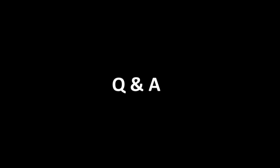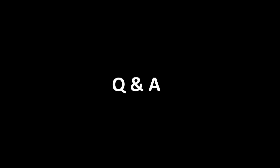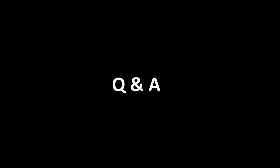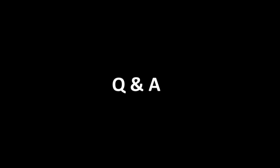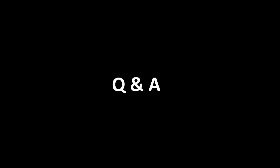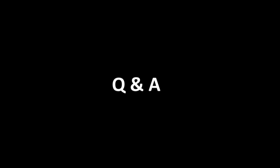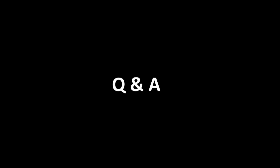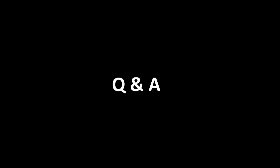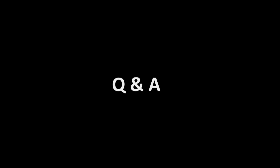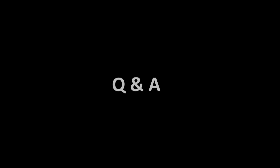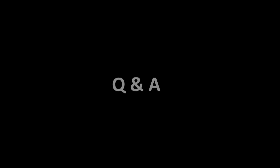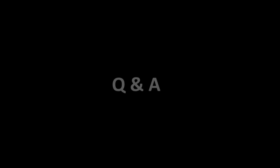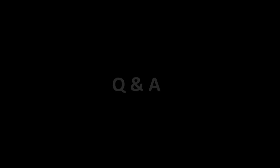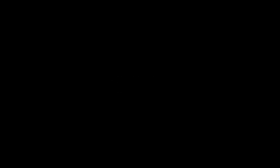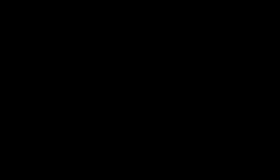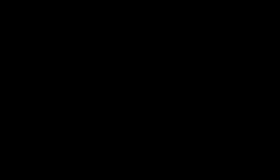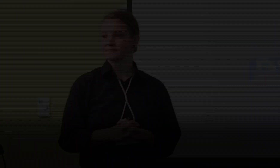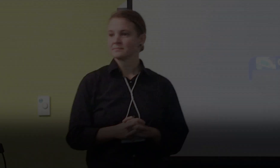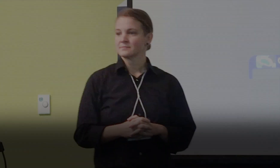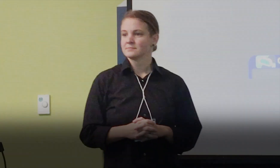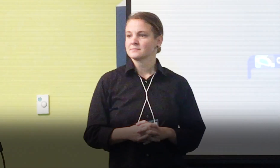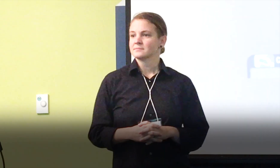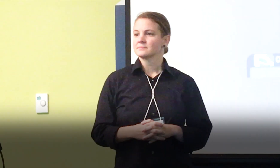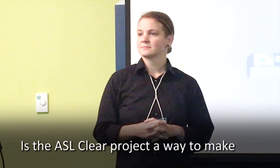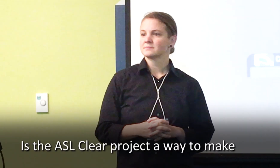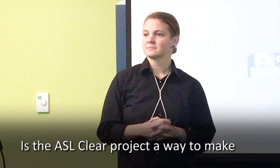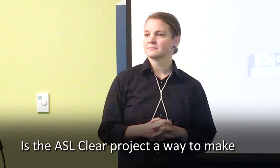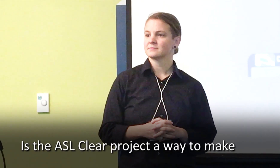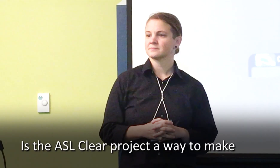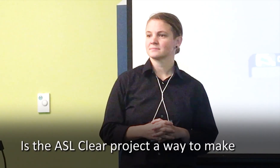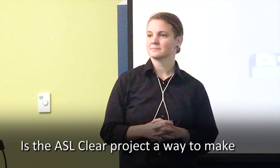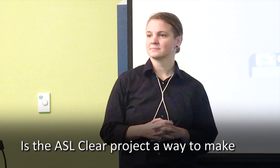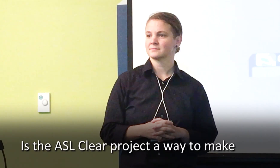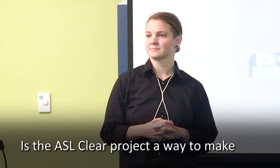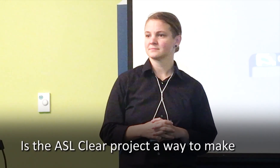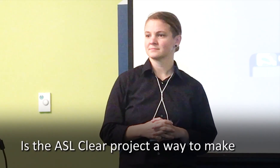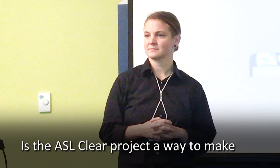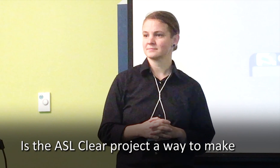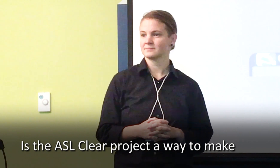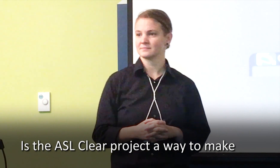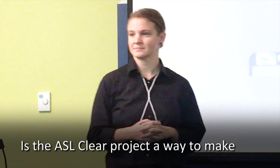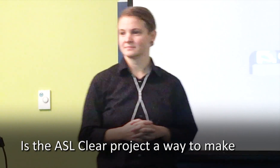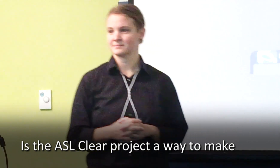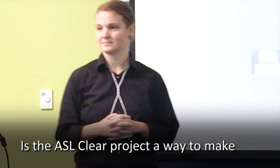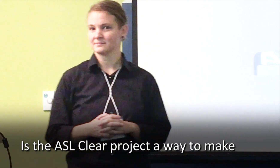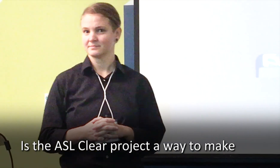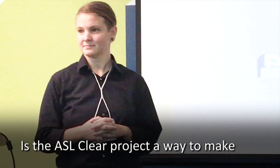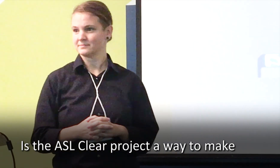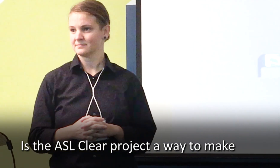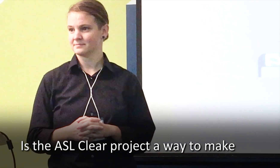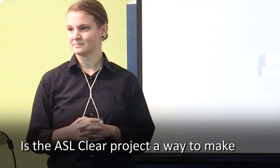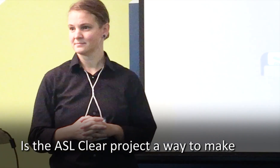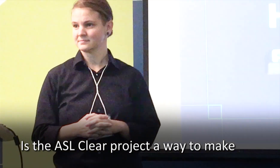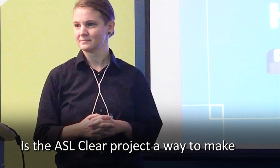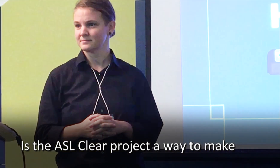Is the ASL CLEAR project a way to make